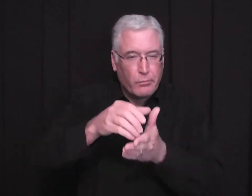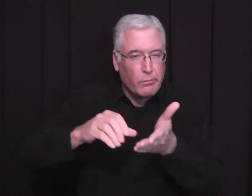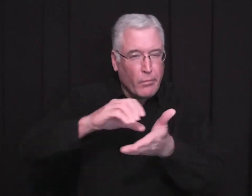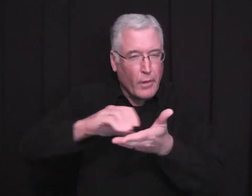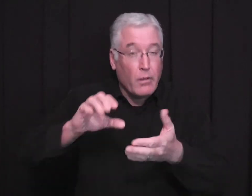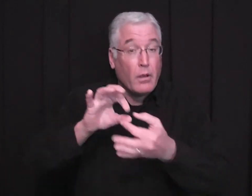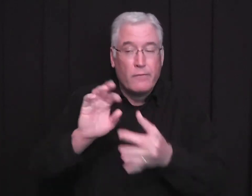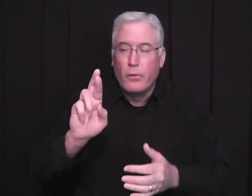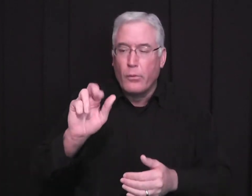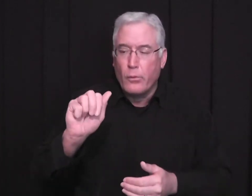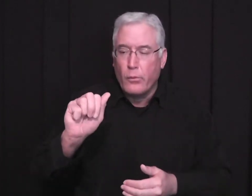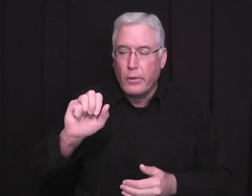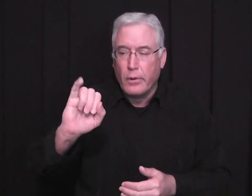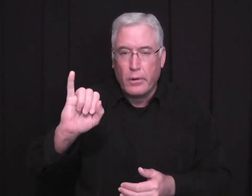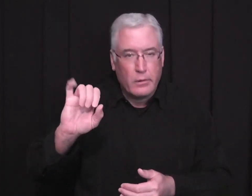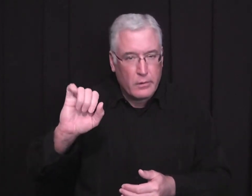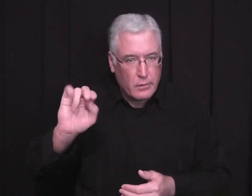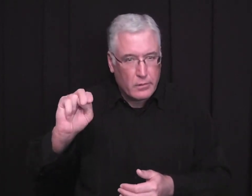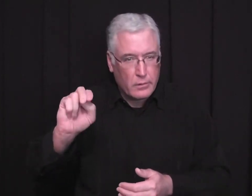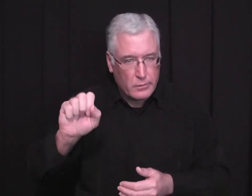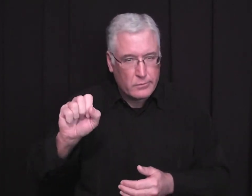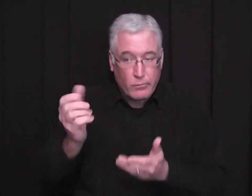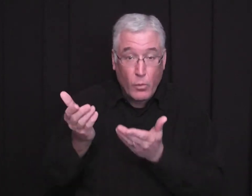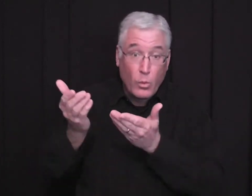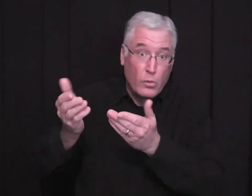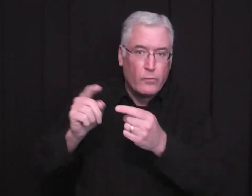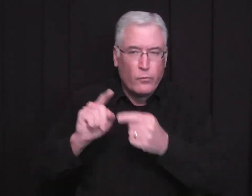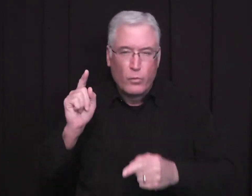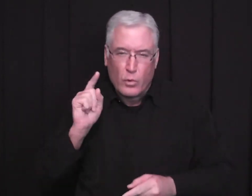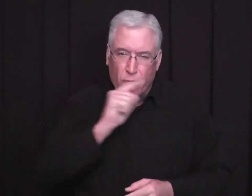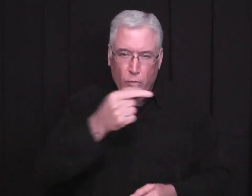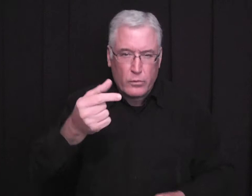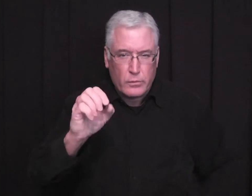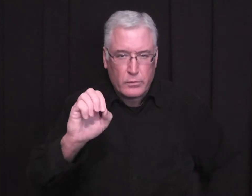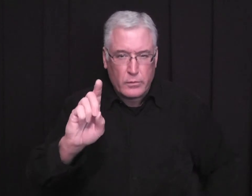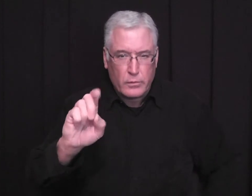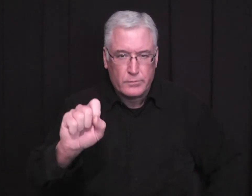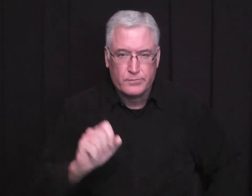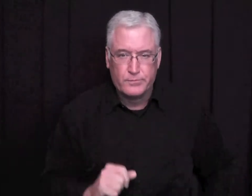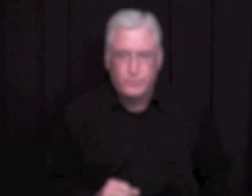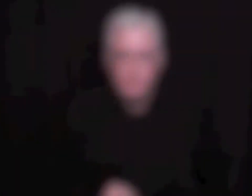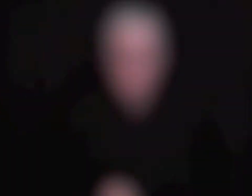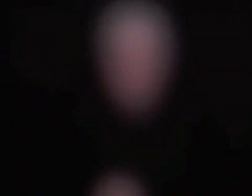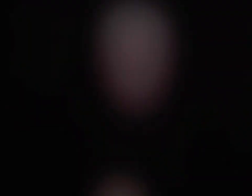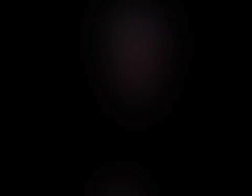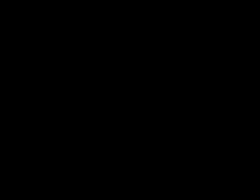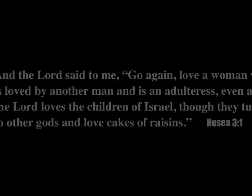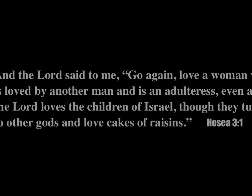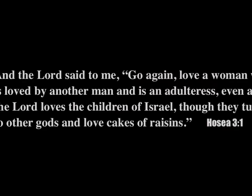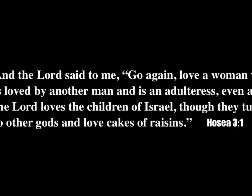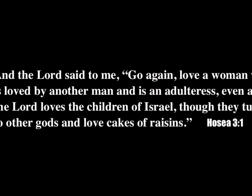is this symbol? Well, it's cakes of raisins that were offered to false gods.